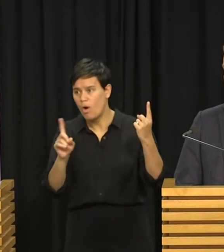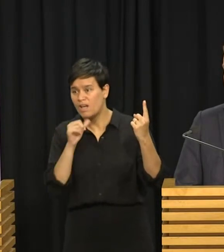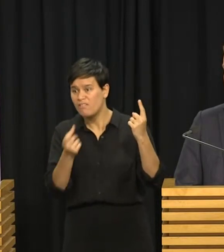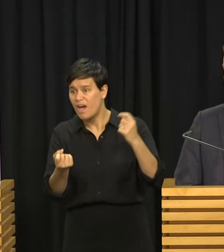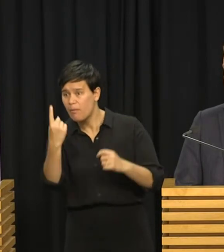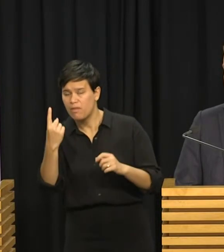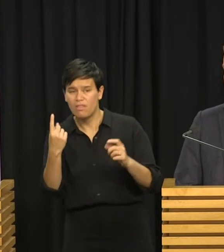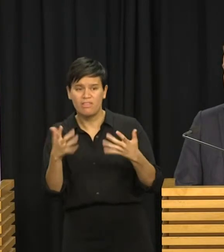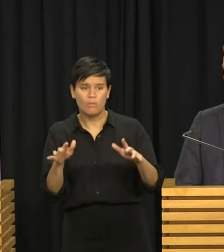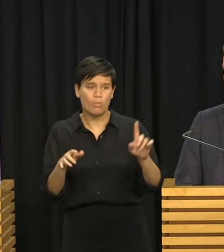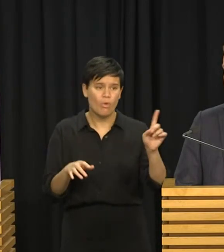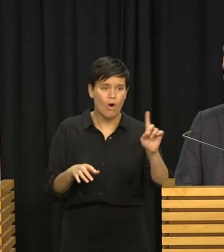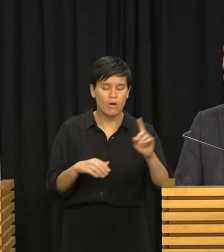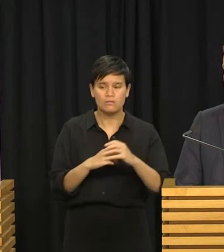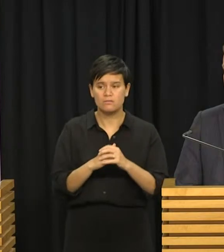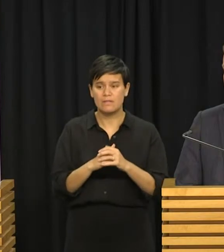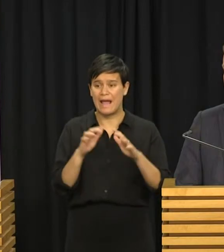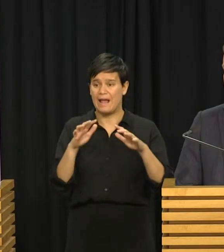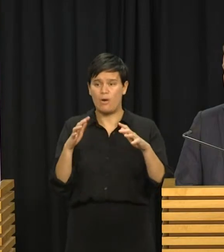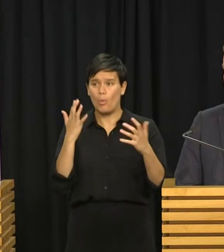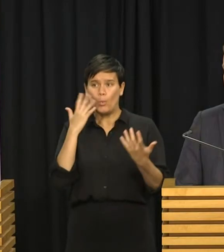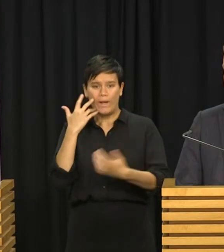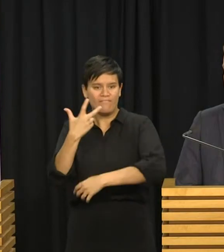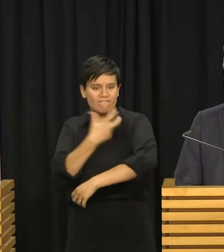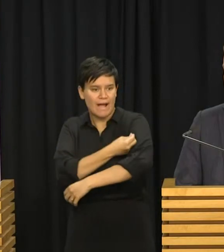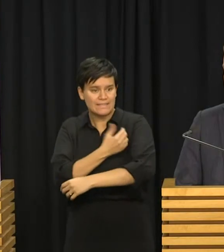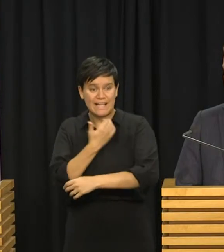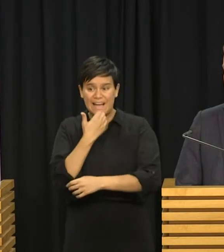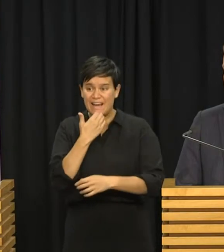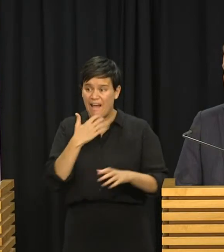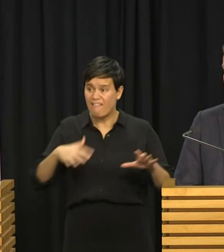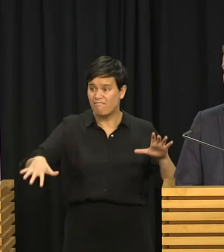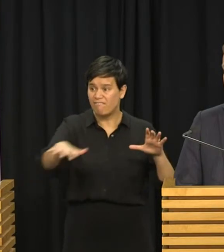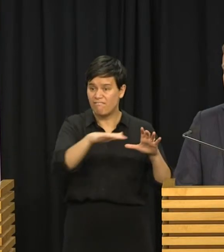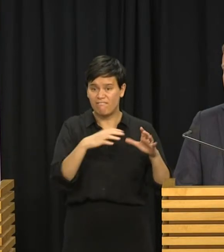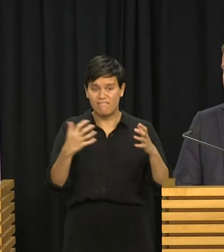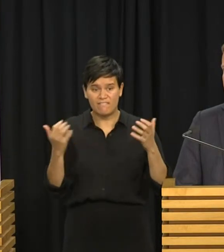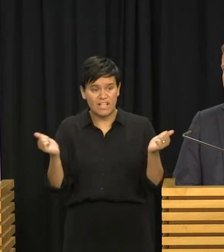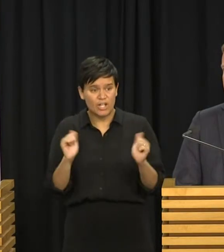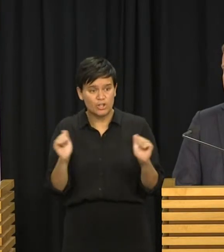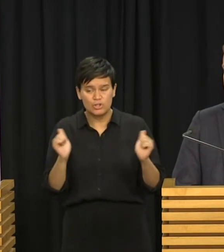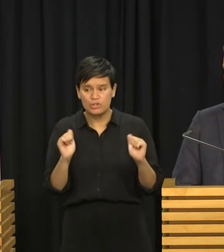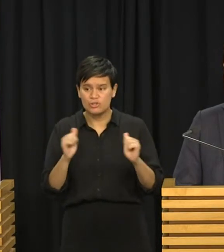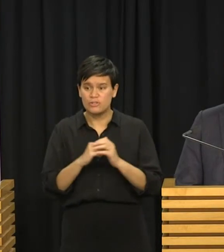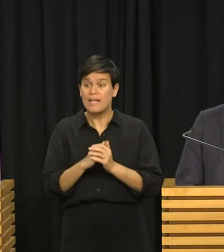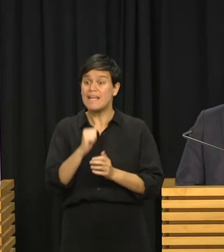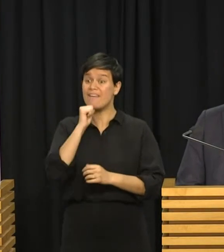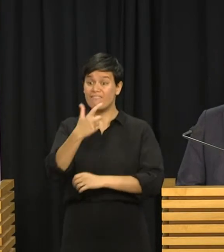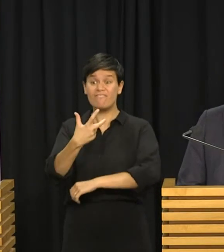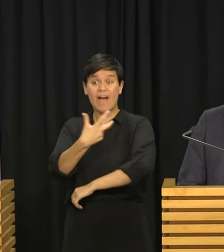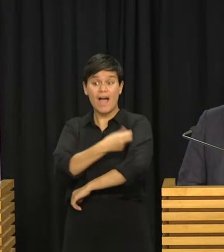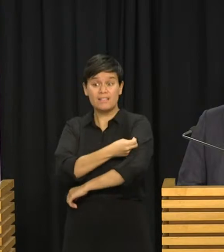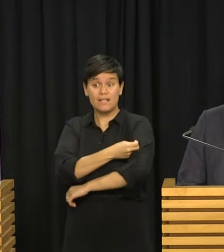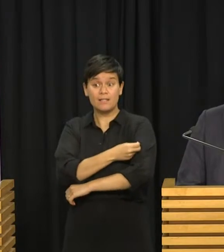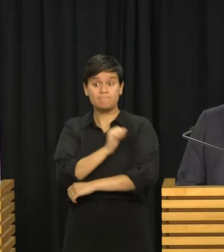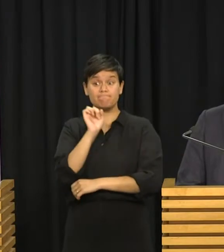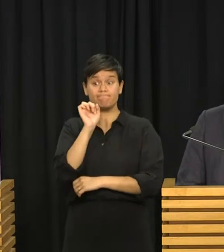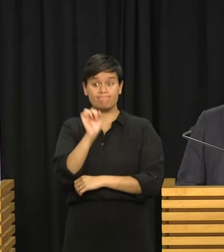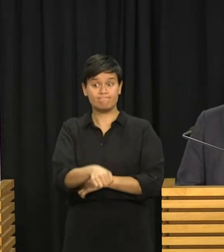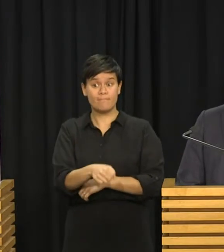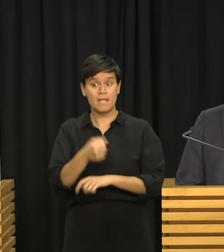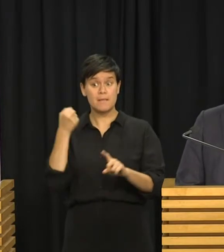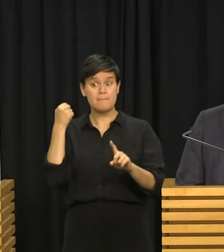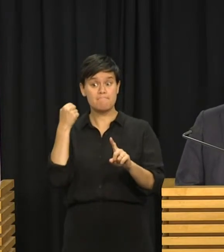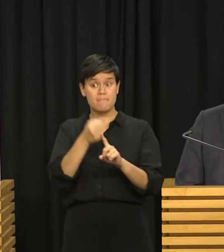Zealand? And when do we think we'll have a bit of a picture around final data on transmission? Because if we know the vaccine's making a big difference to transmission, that